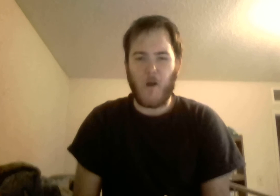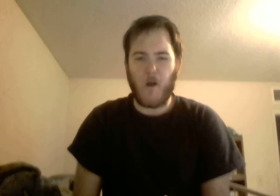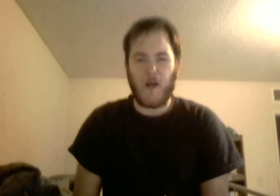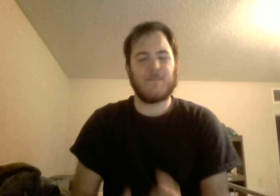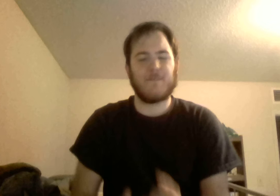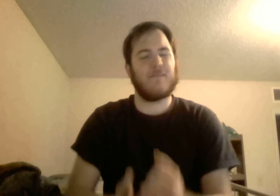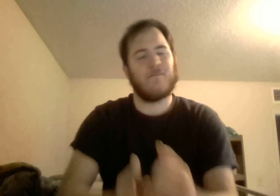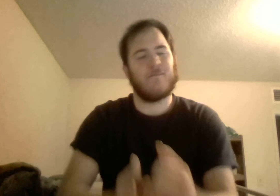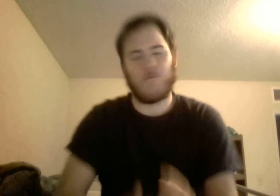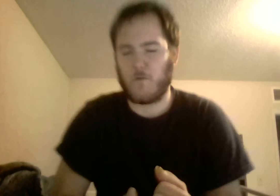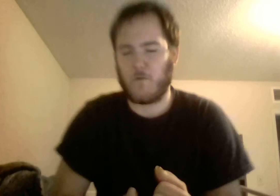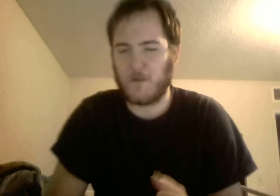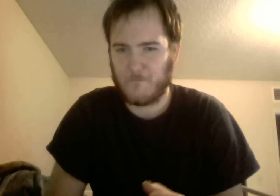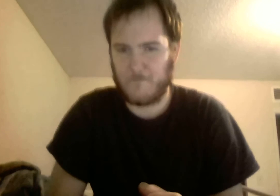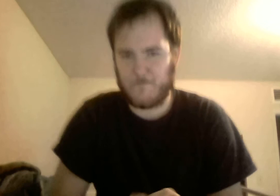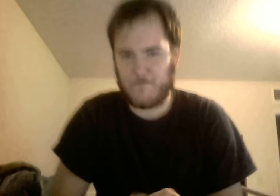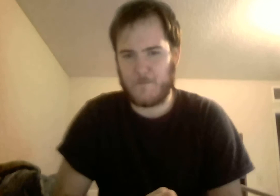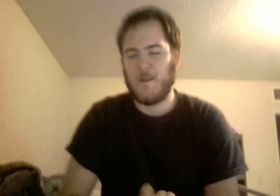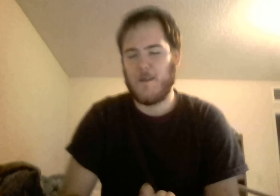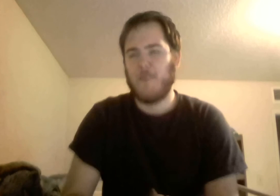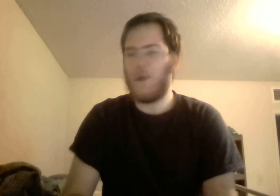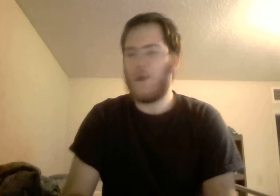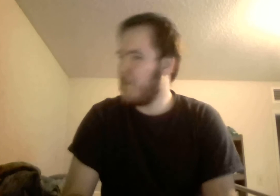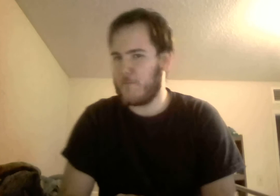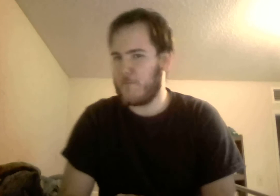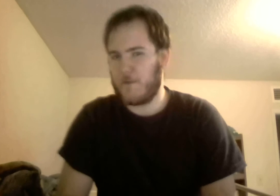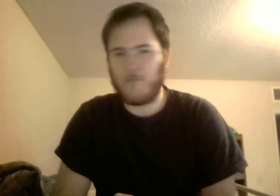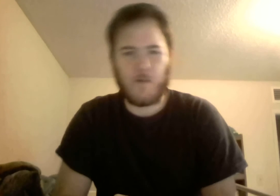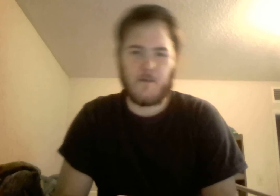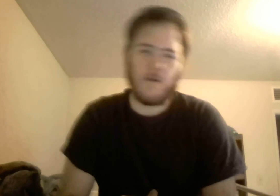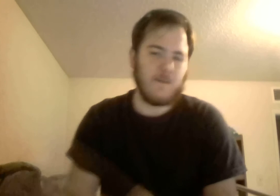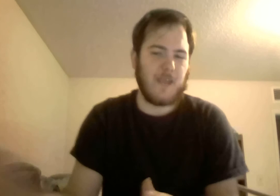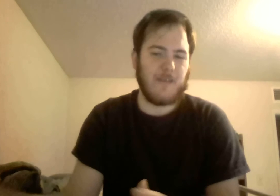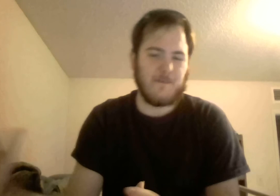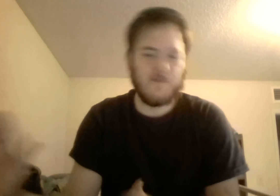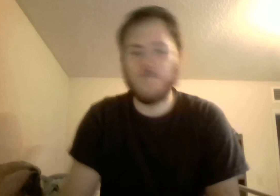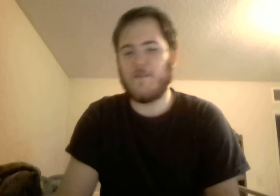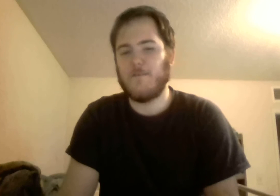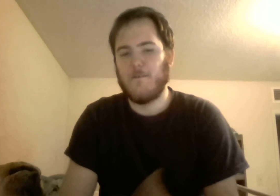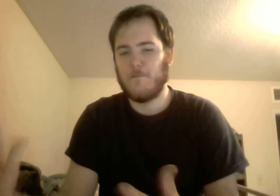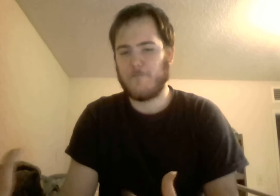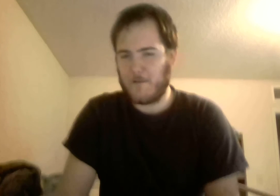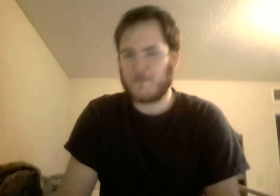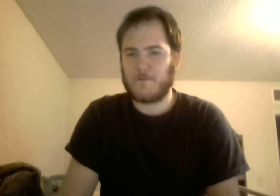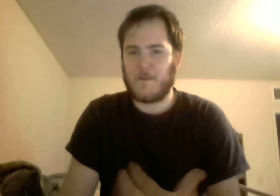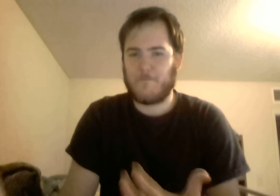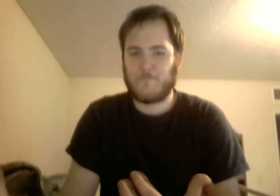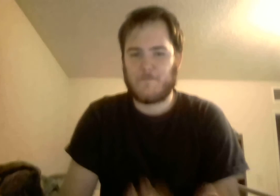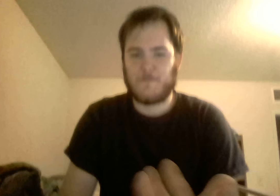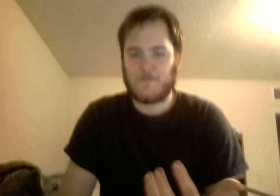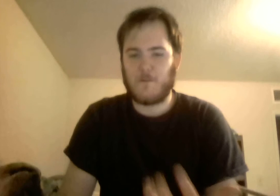oh, I did, force. And a lot of people would be like, what, no, you can't do this character, that's so